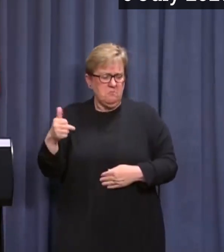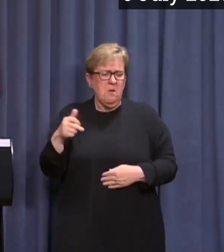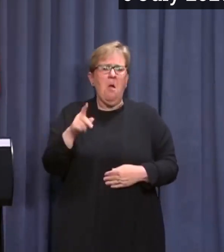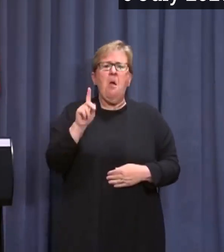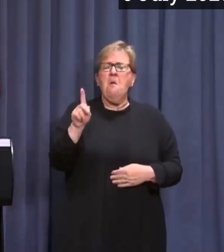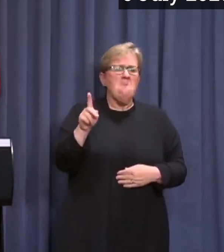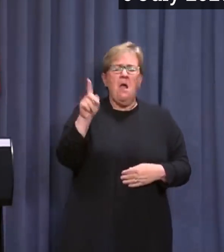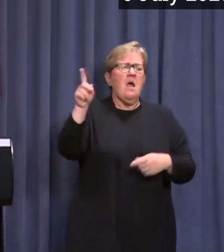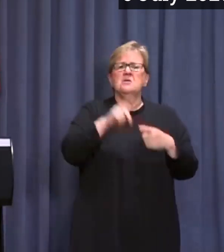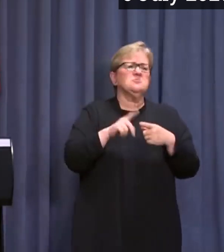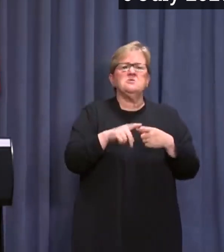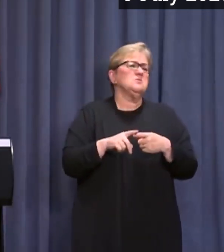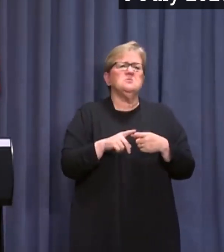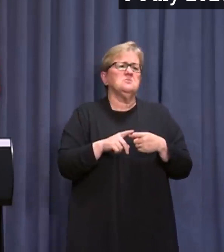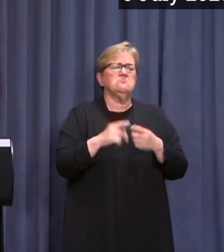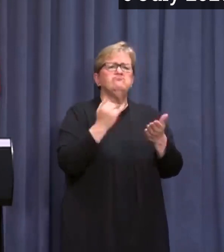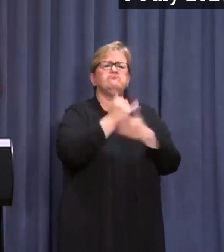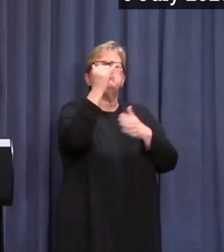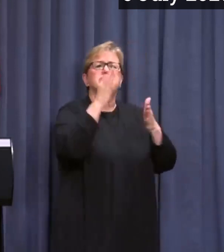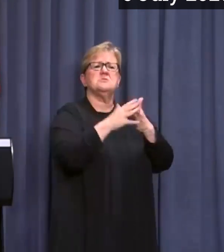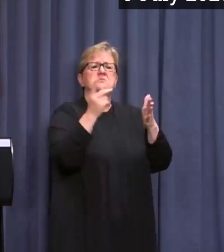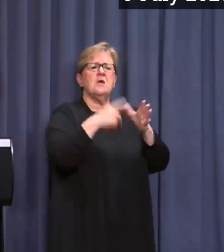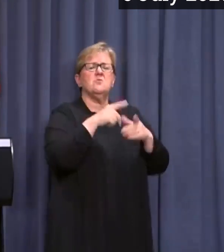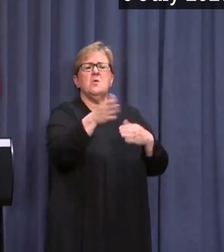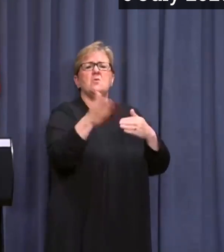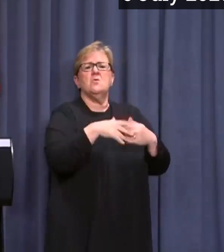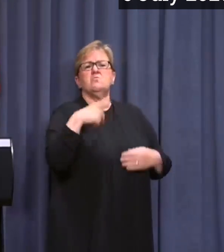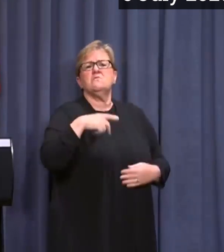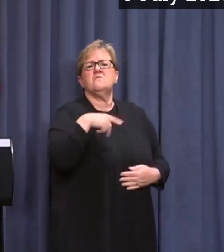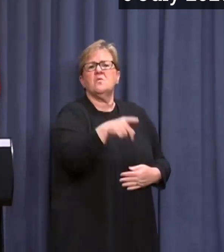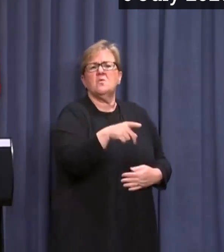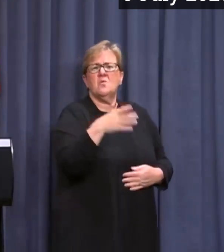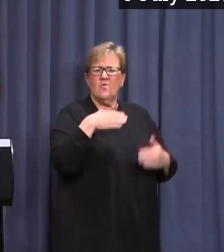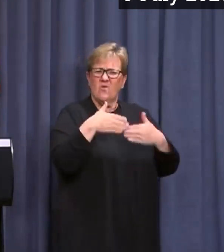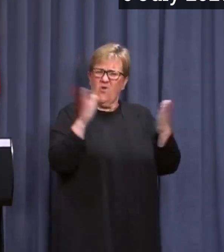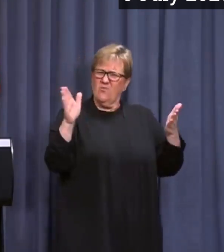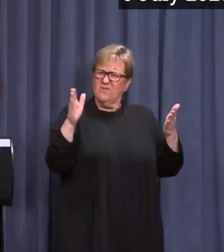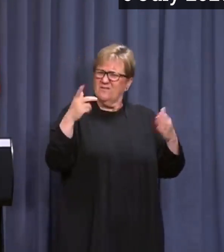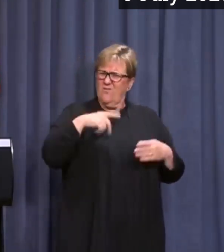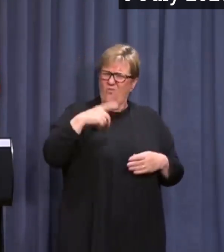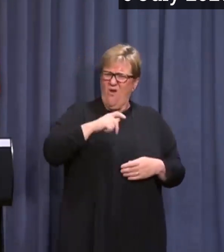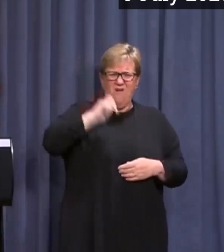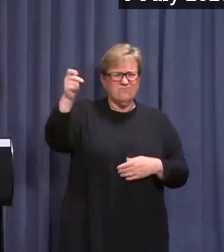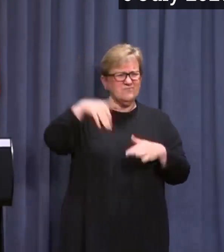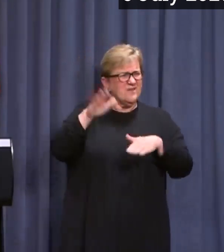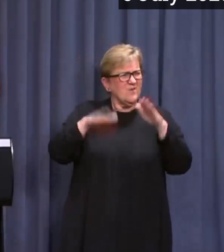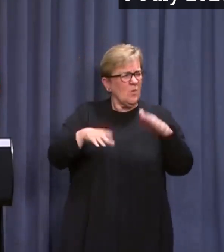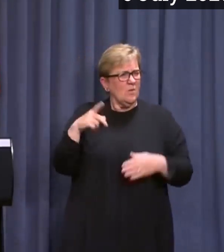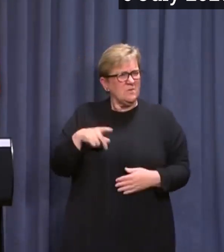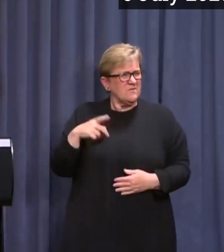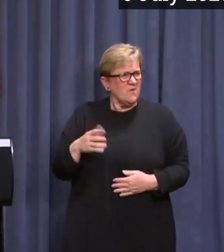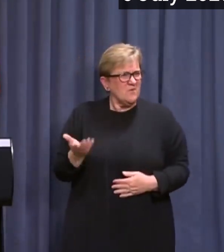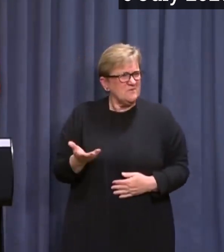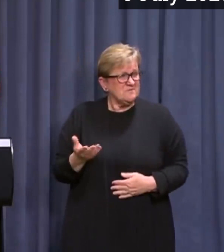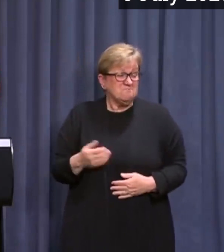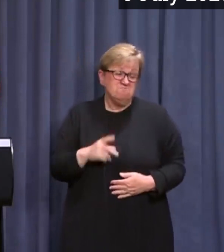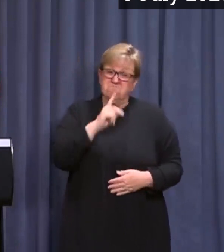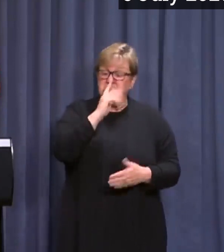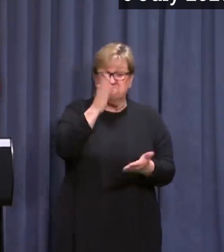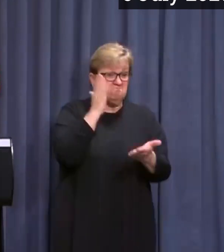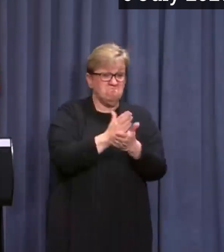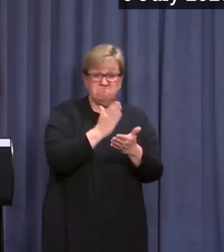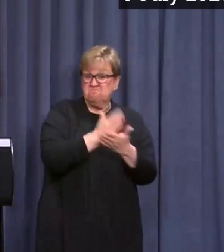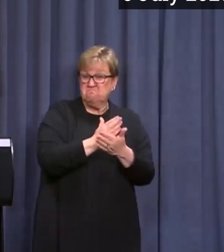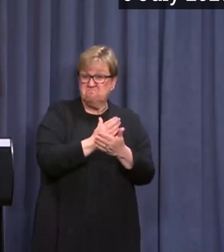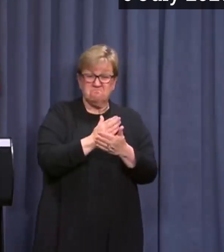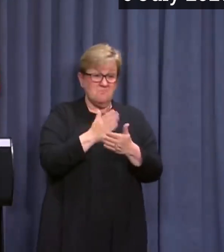the other hand, challenging West Australia's border in the High Court of Australia. Quite frankly,